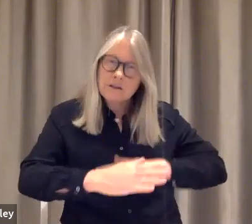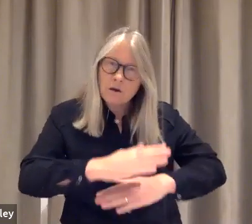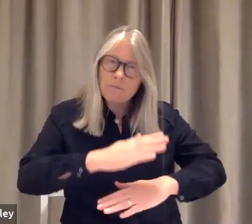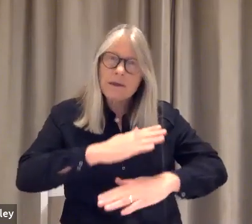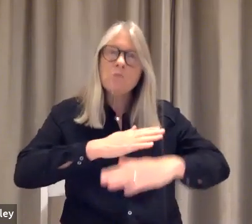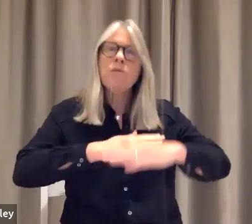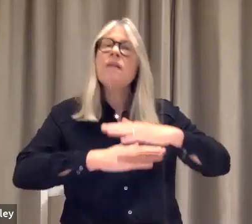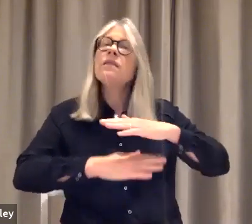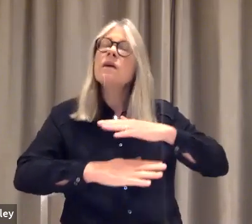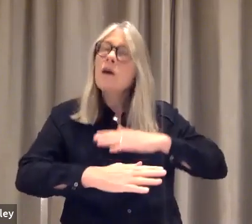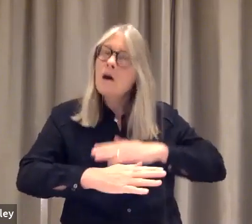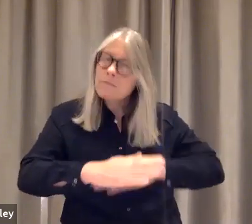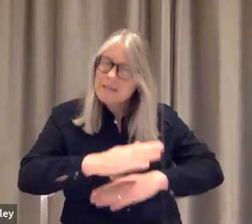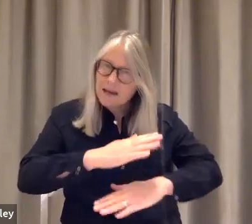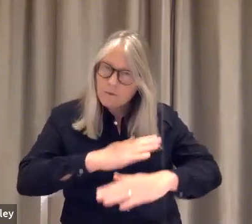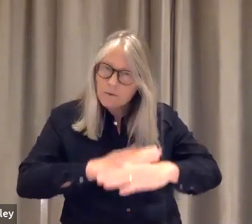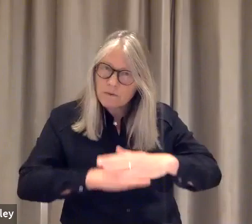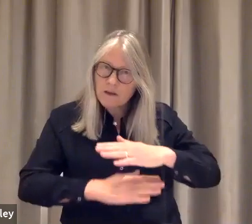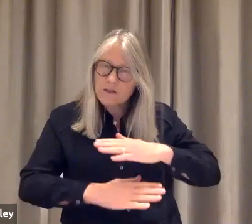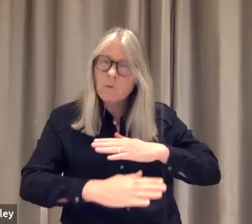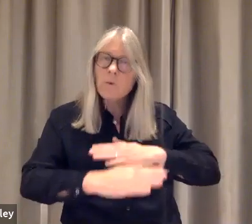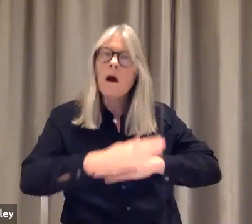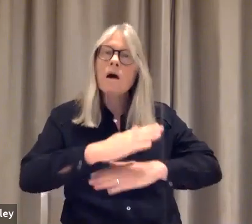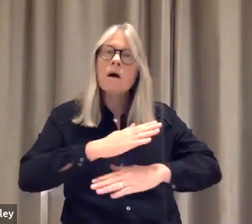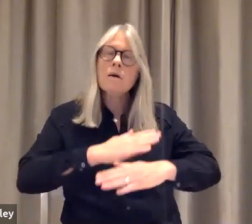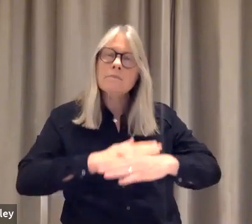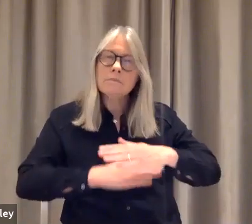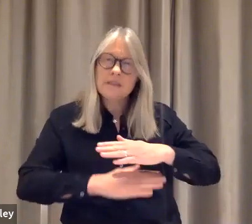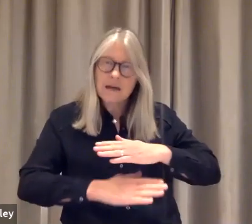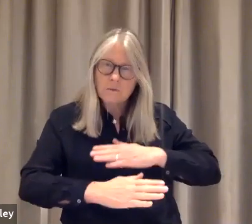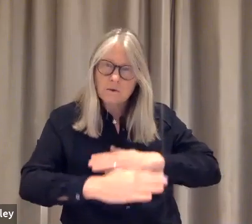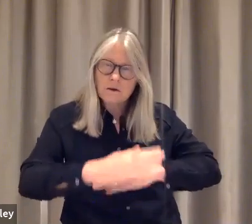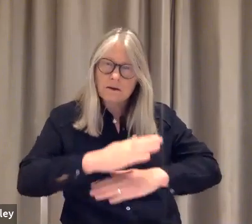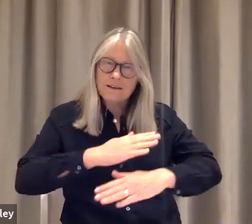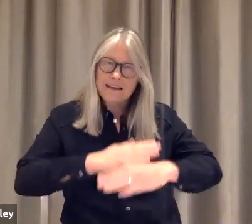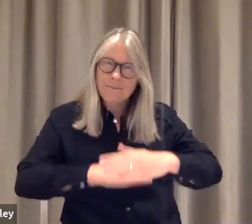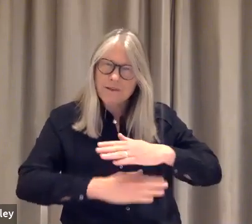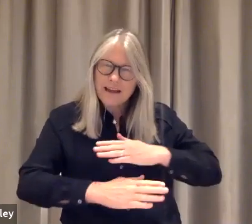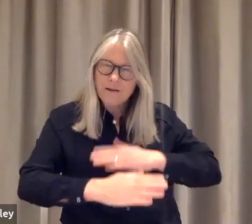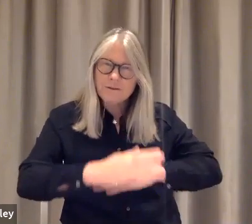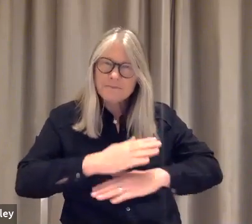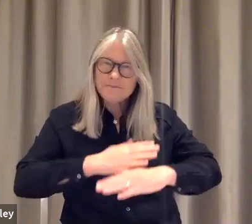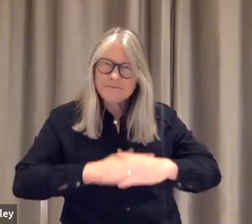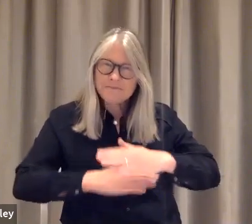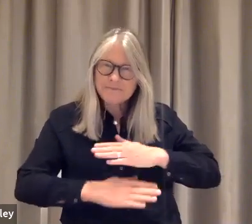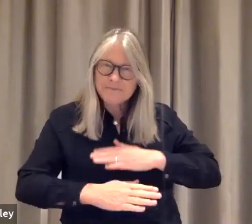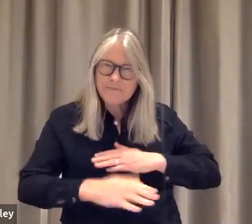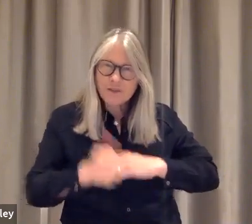can manage your breath, calm down. Let's all calm down. Can be really helpful. Good.